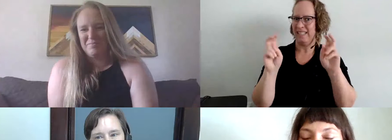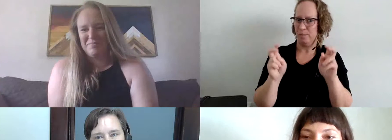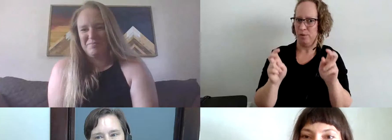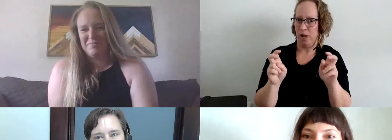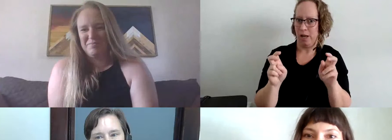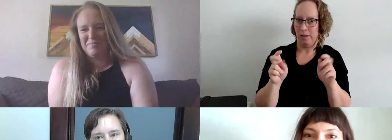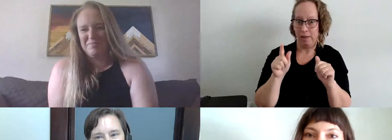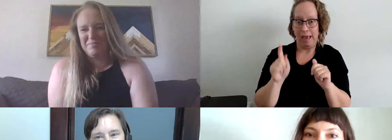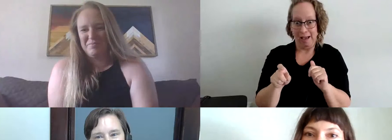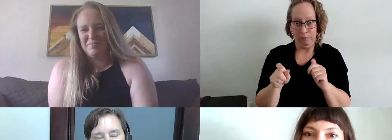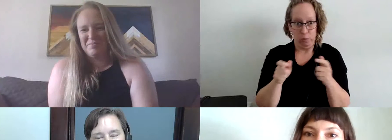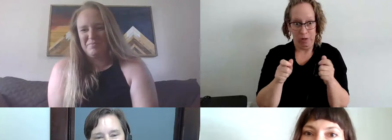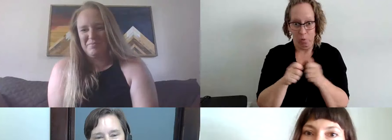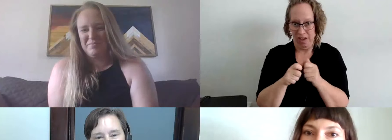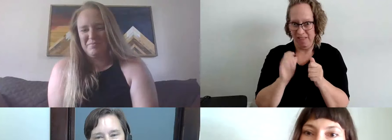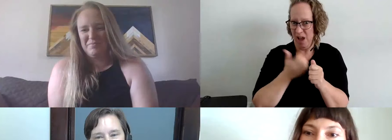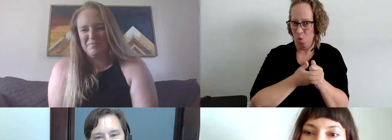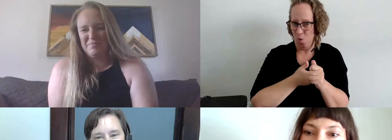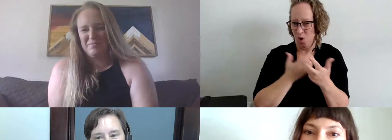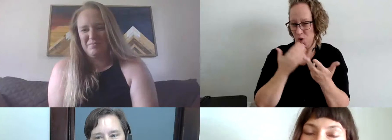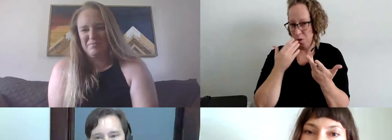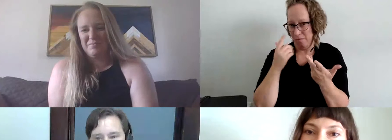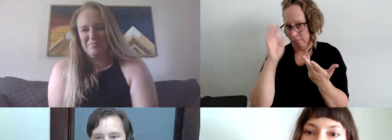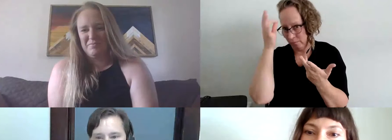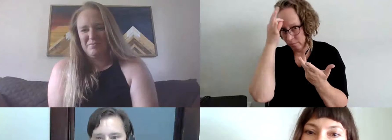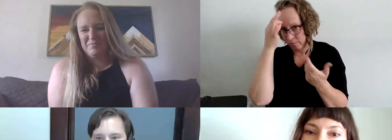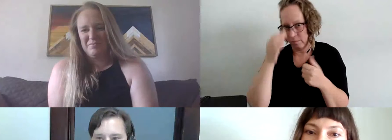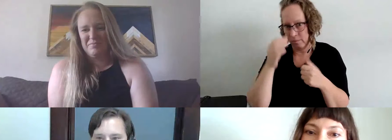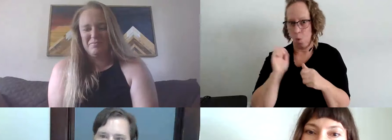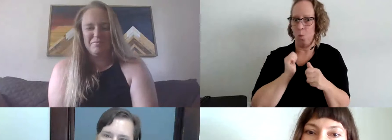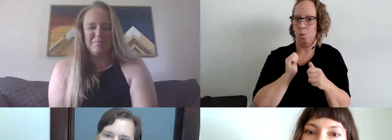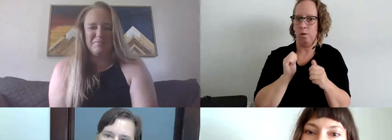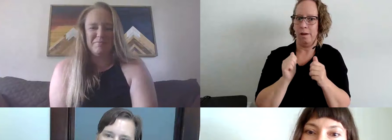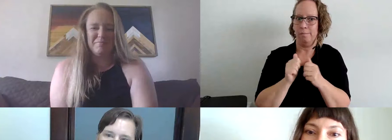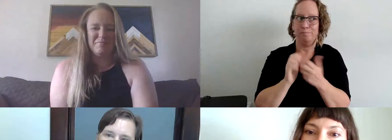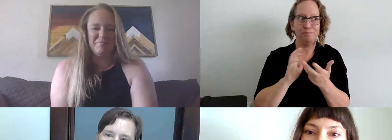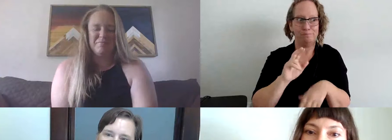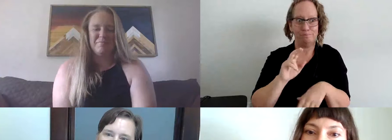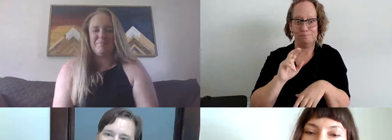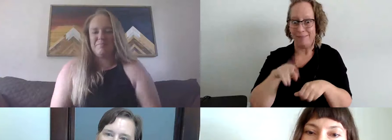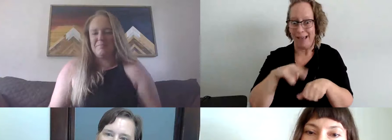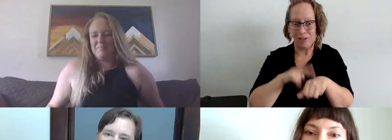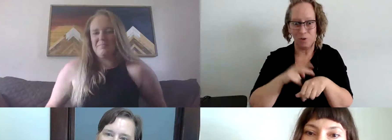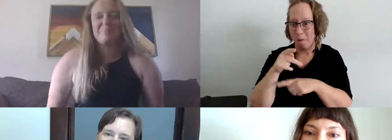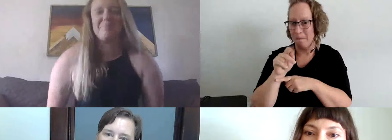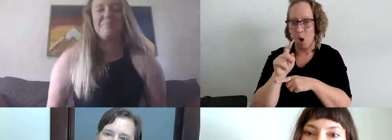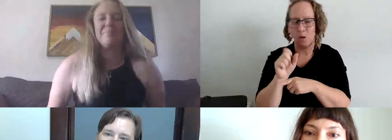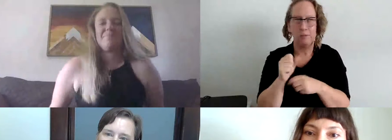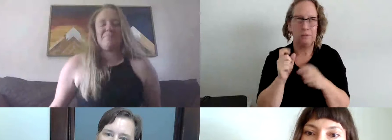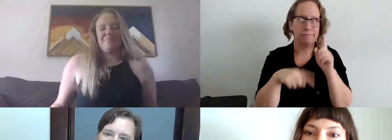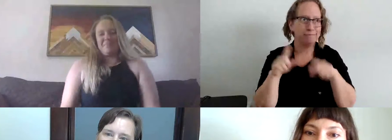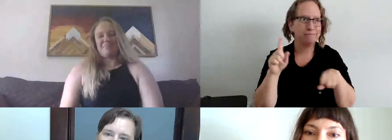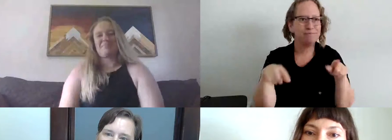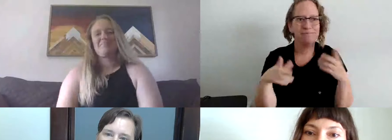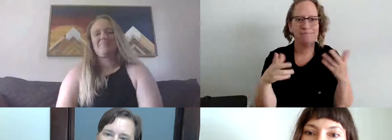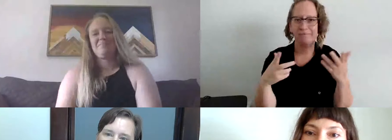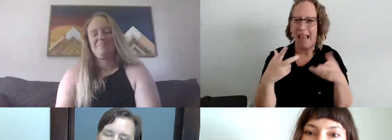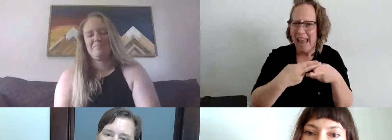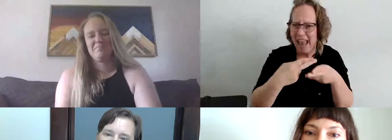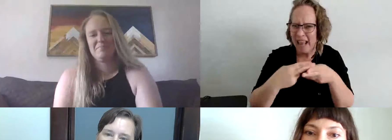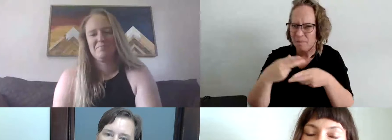that they have to deal with? For example, with our national parks, we have such a wide range of names